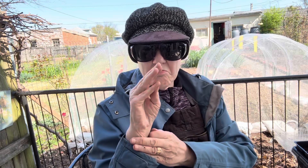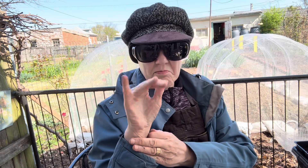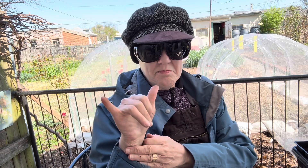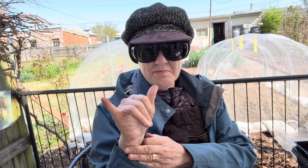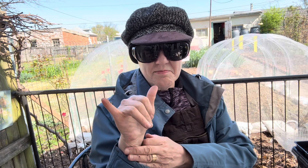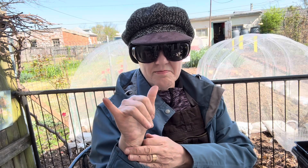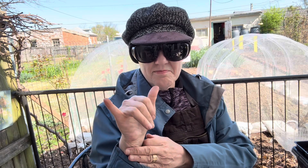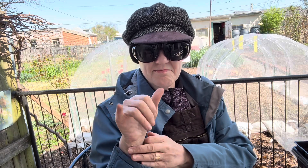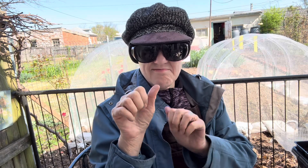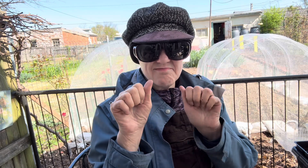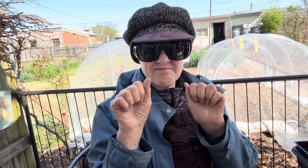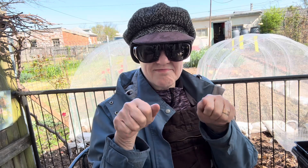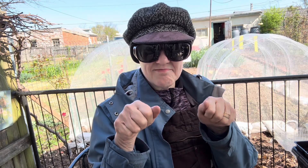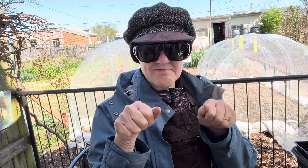can transplant them through May.